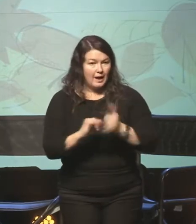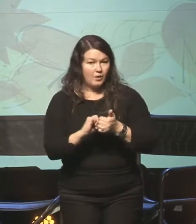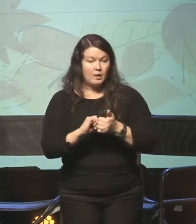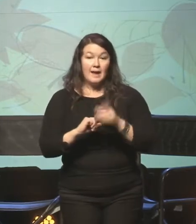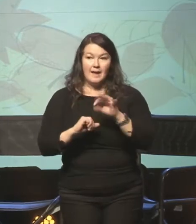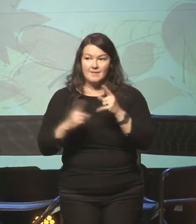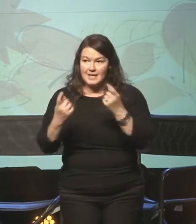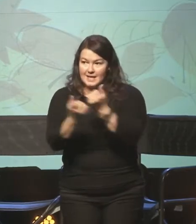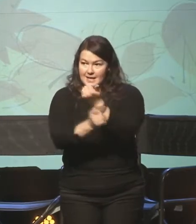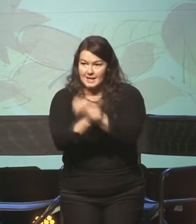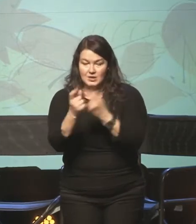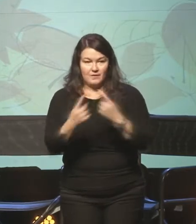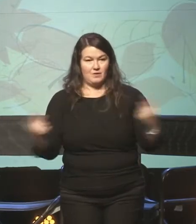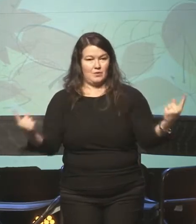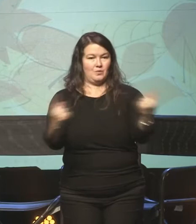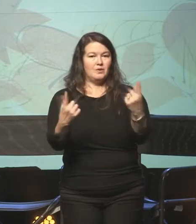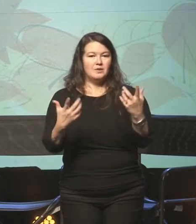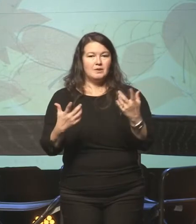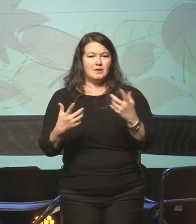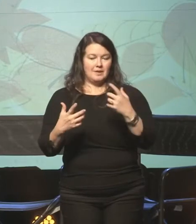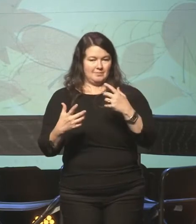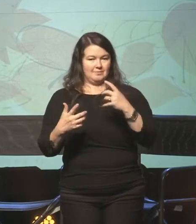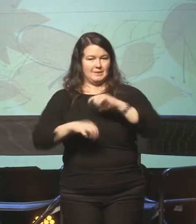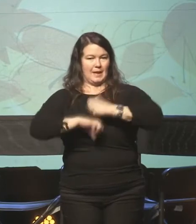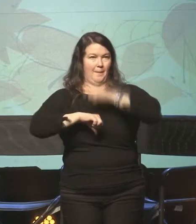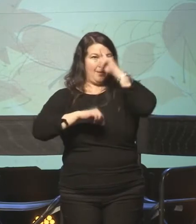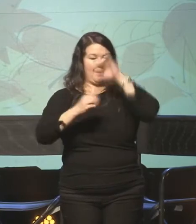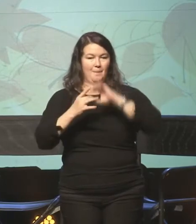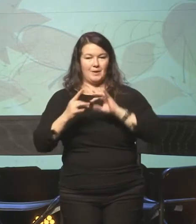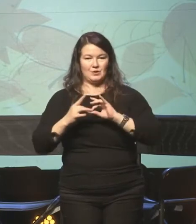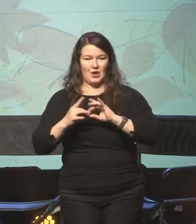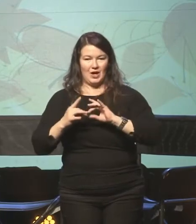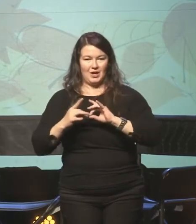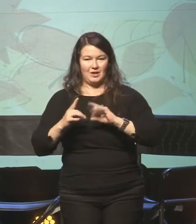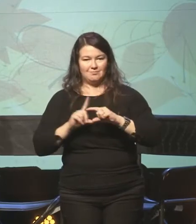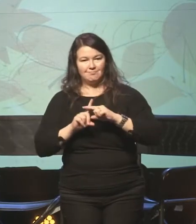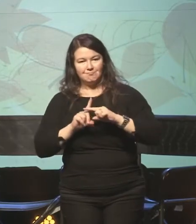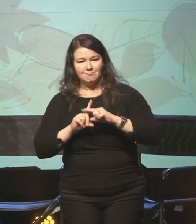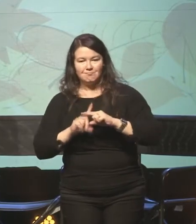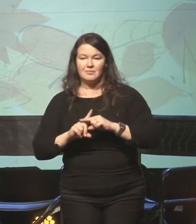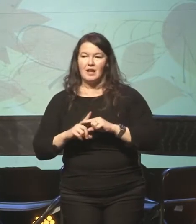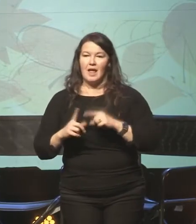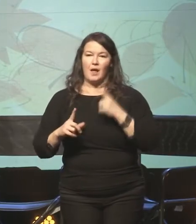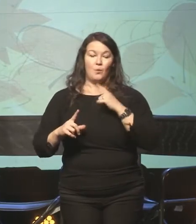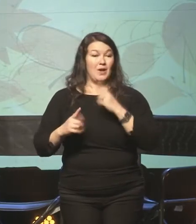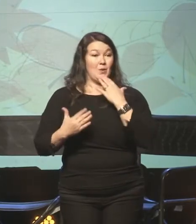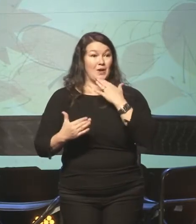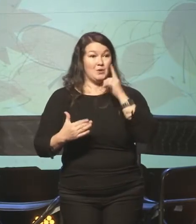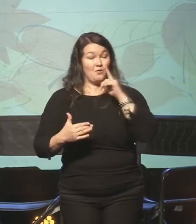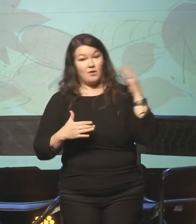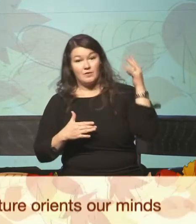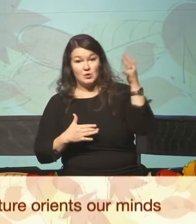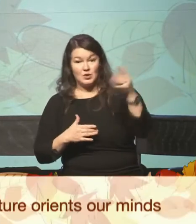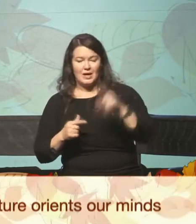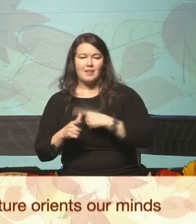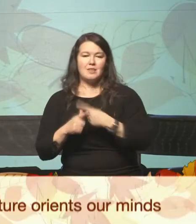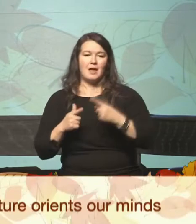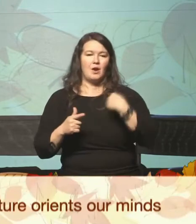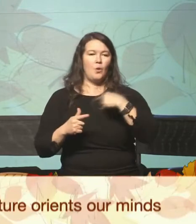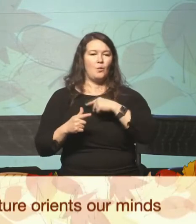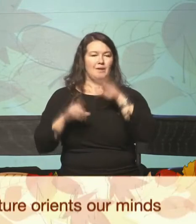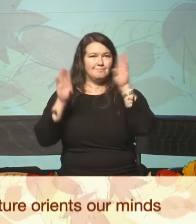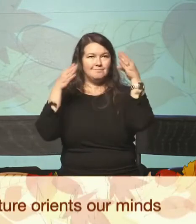what would happen? Here's what I think would happen. I think that when we give gratitude for God's presence in the future, our minds are oriented towards